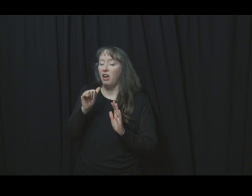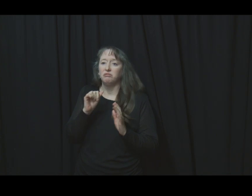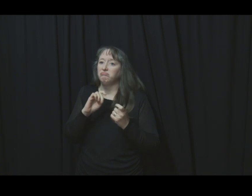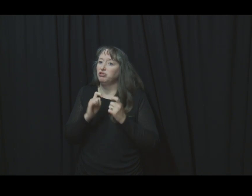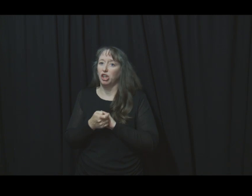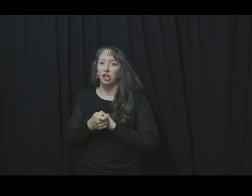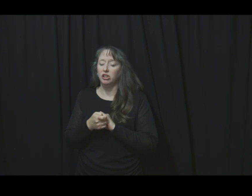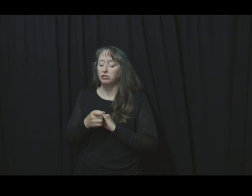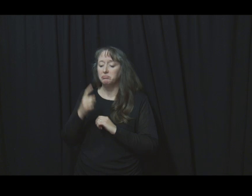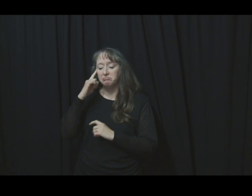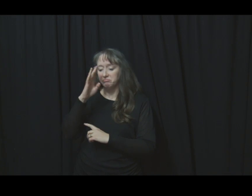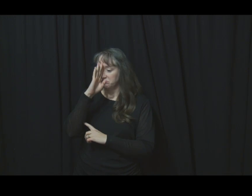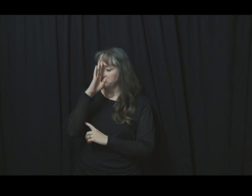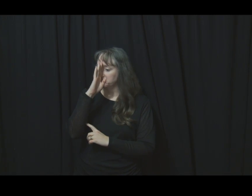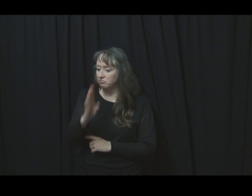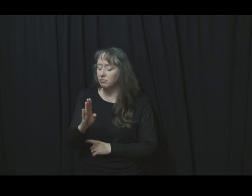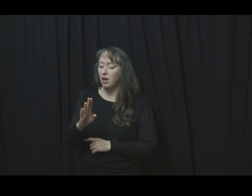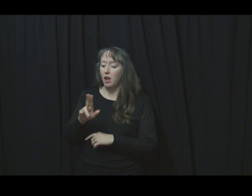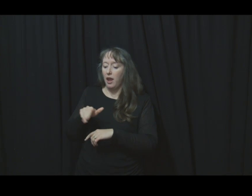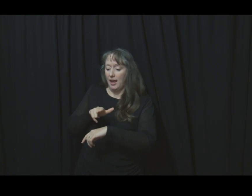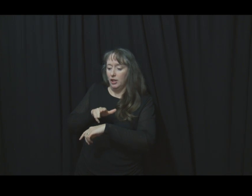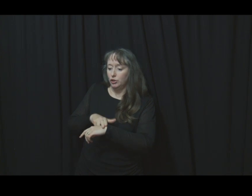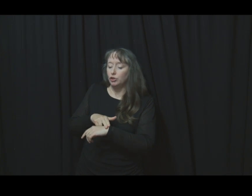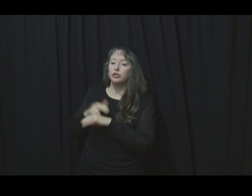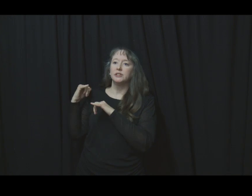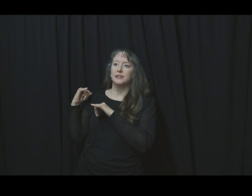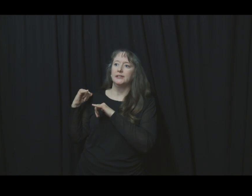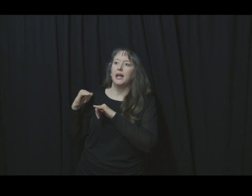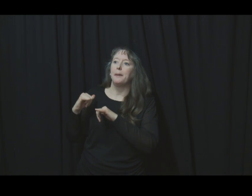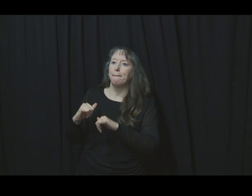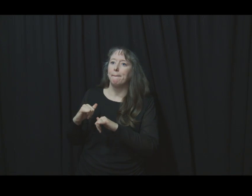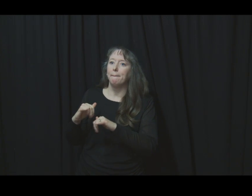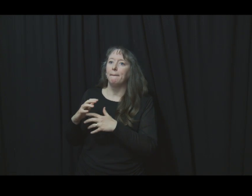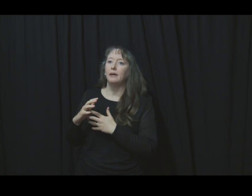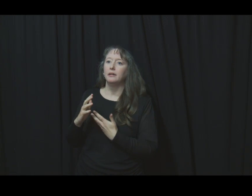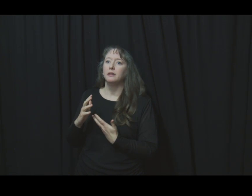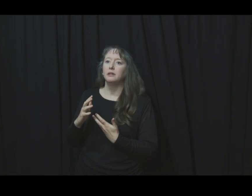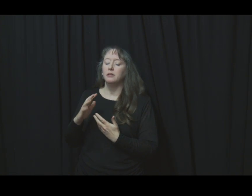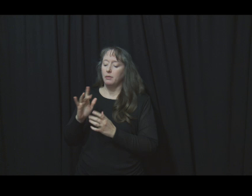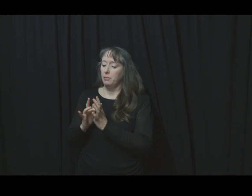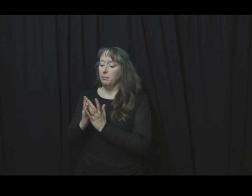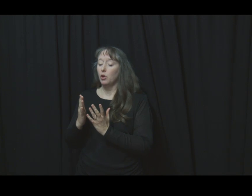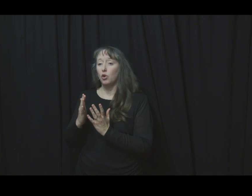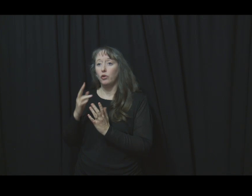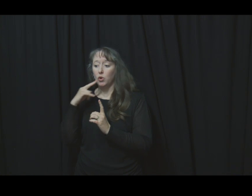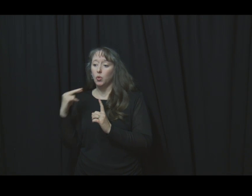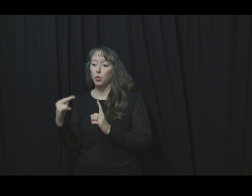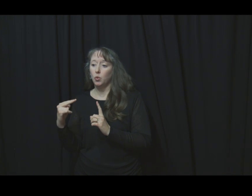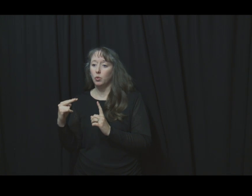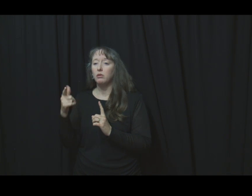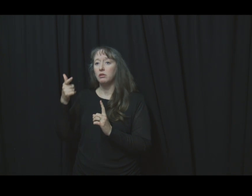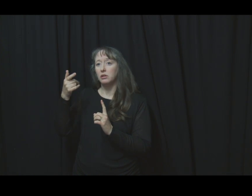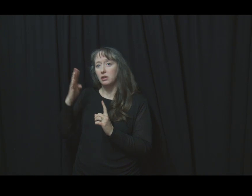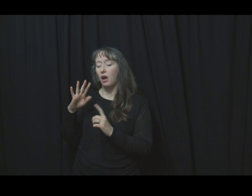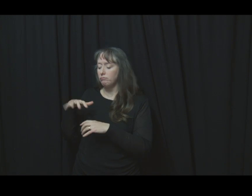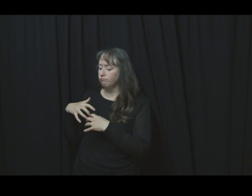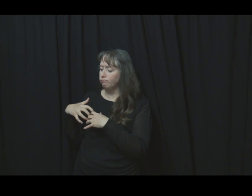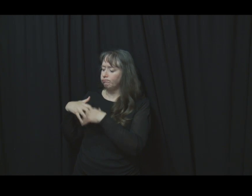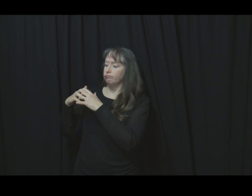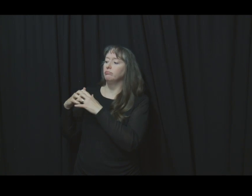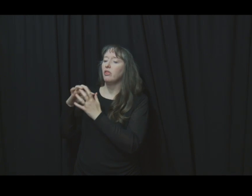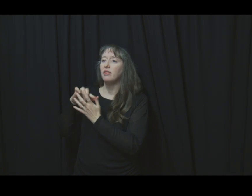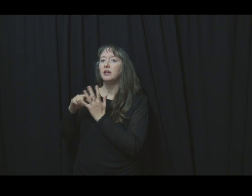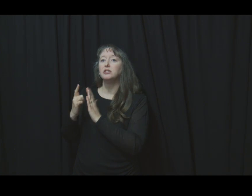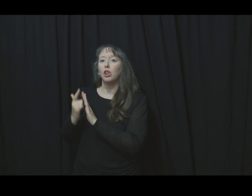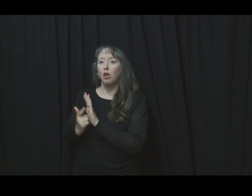the uniformity of nature, and that only makes sense within a biblical worldview anyway, of a creator God who set up those laws. And that's why we can do good